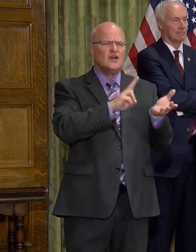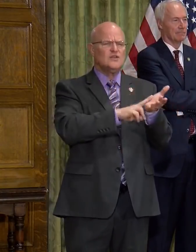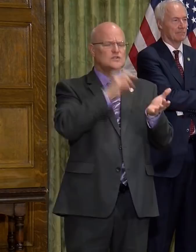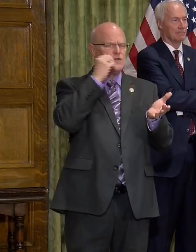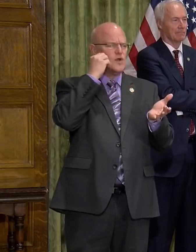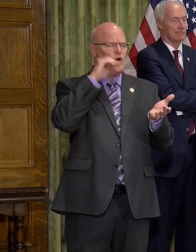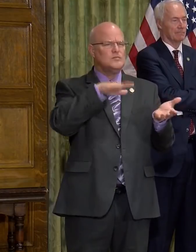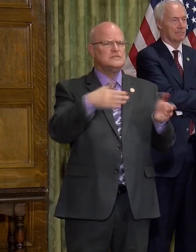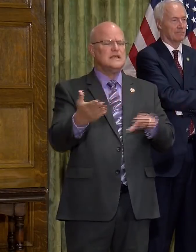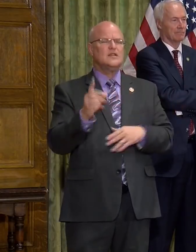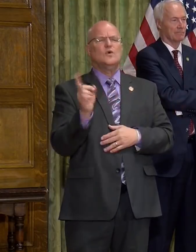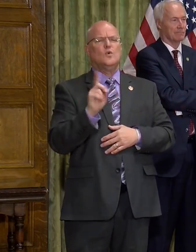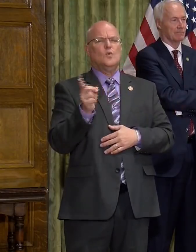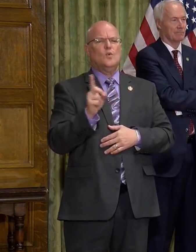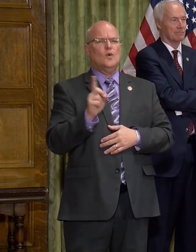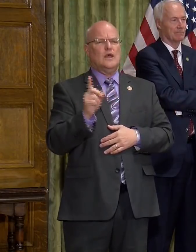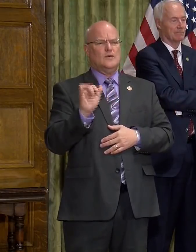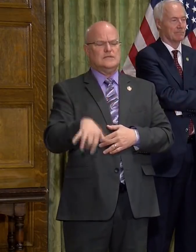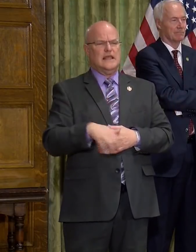that was in?